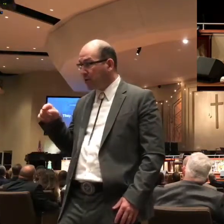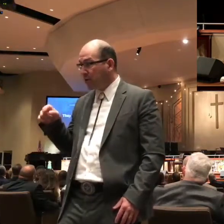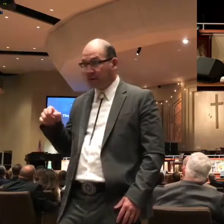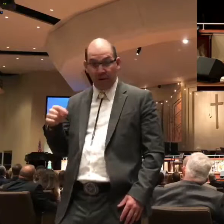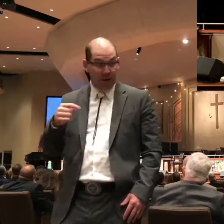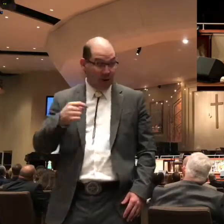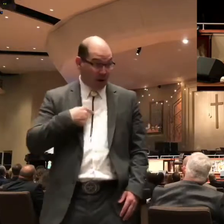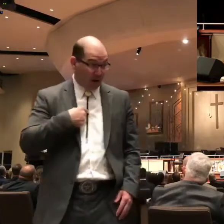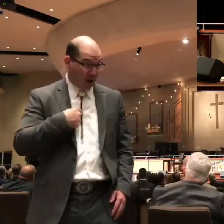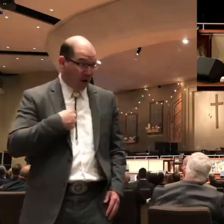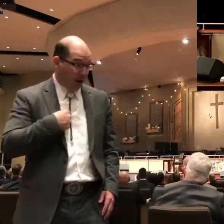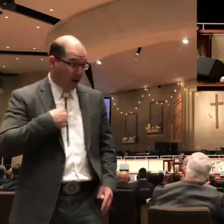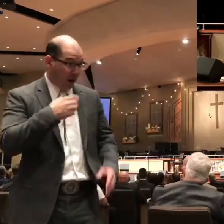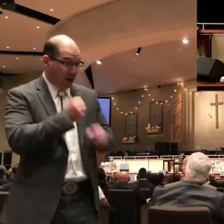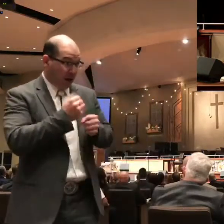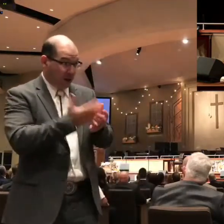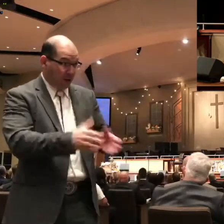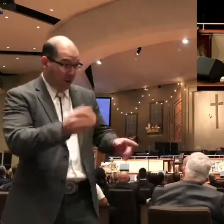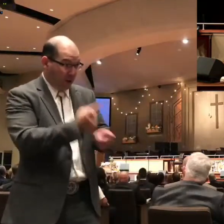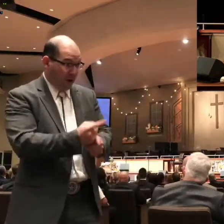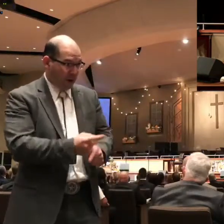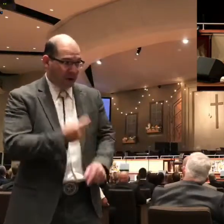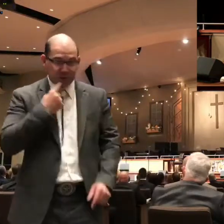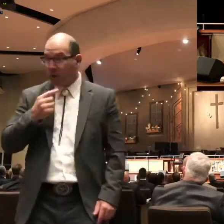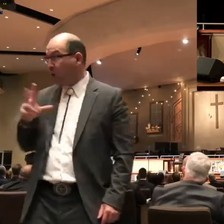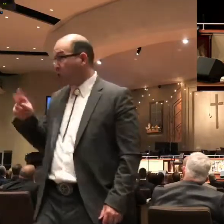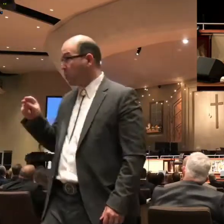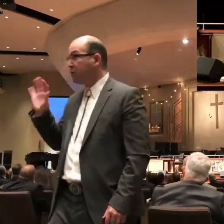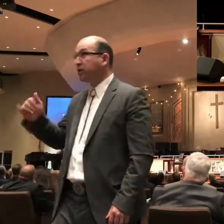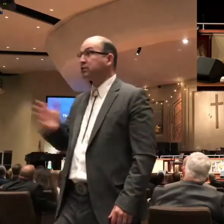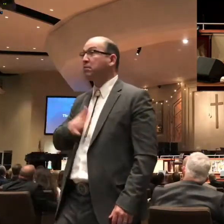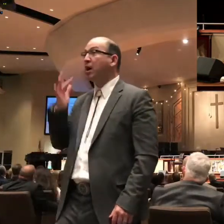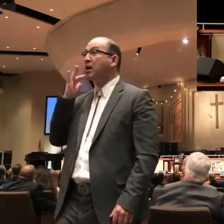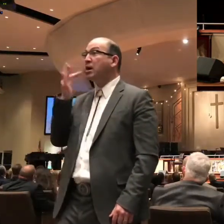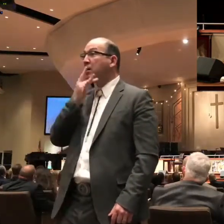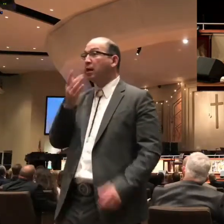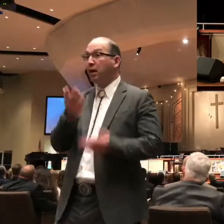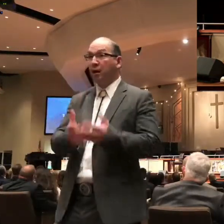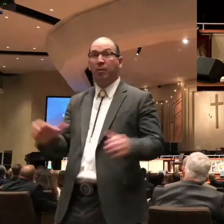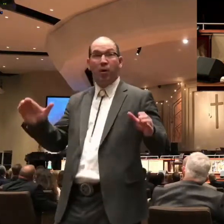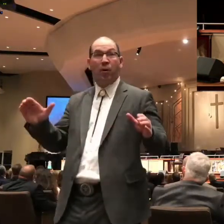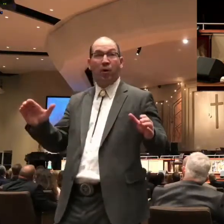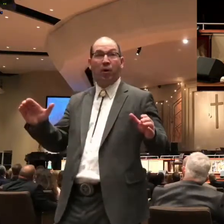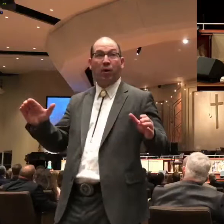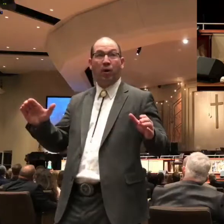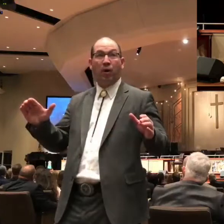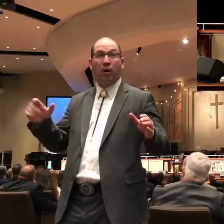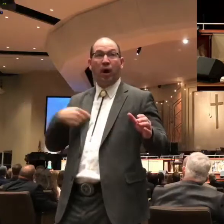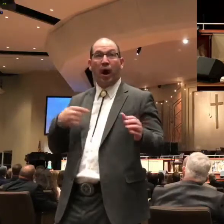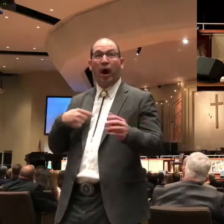bowl with the cat. And the owner replied, oh, no, that's my lucky bowl. I've sold 34 cats this week.